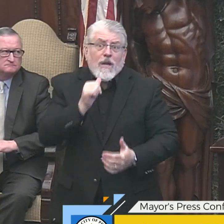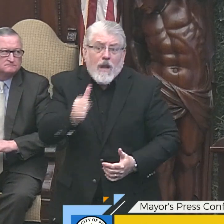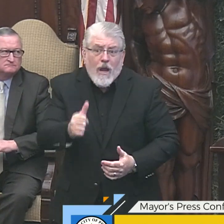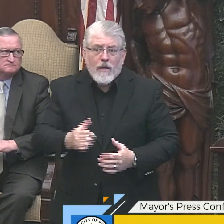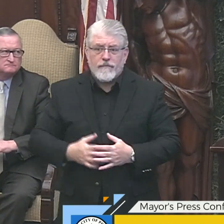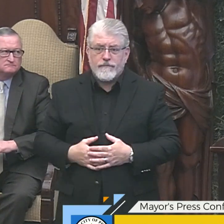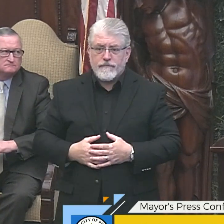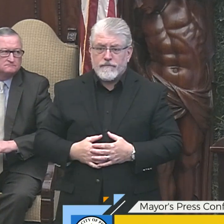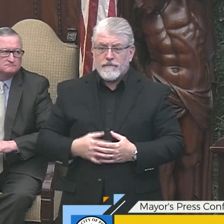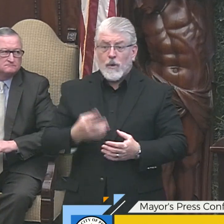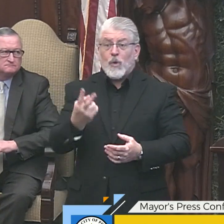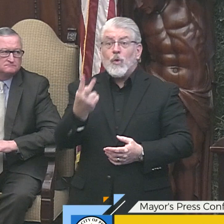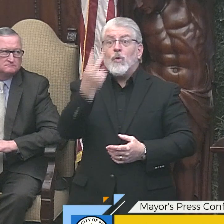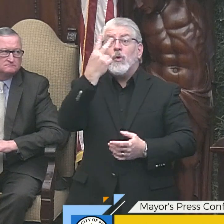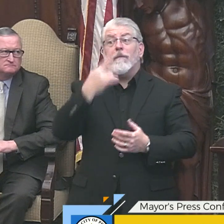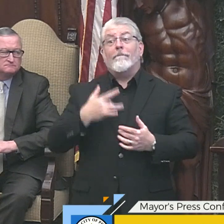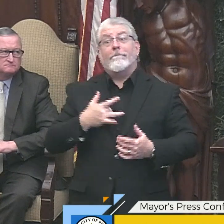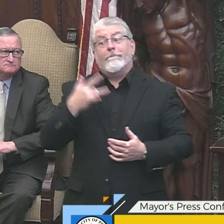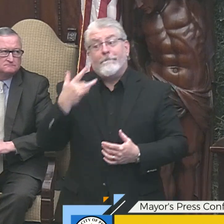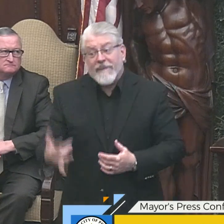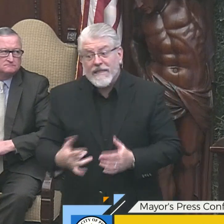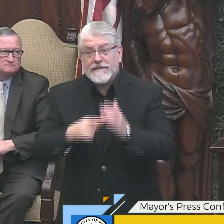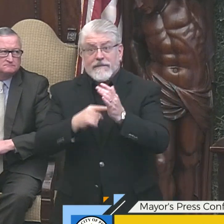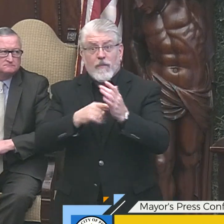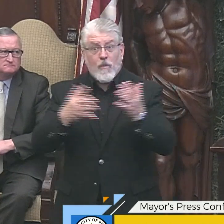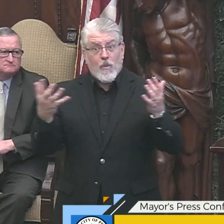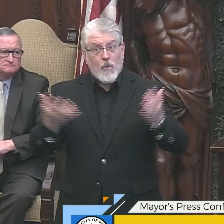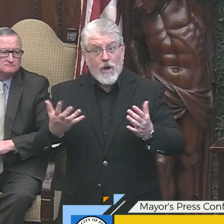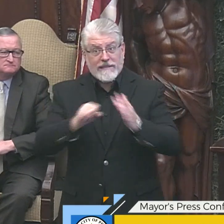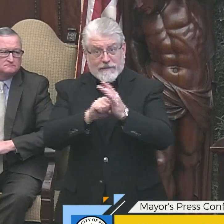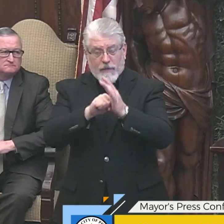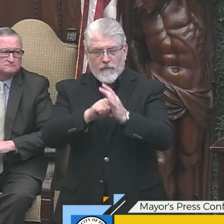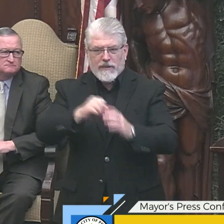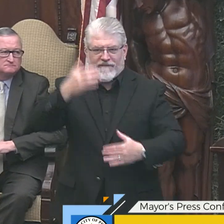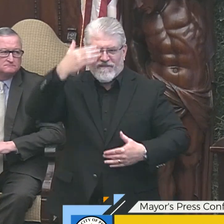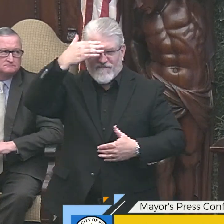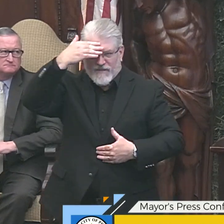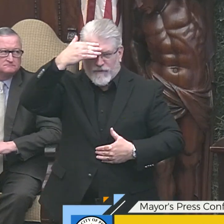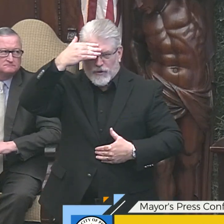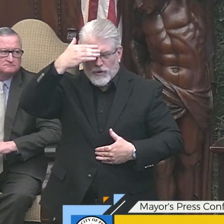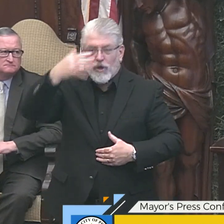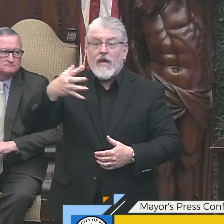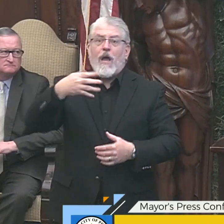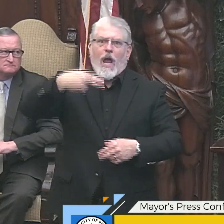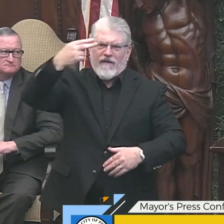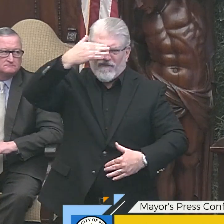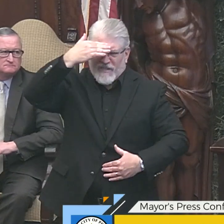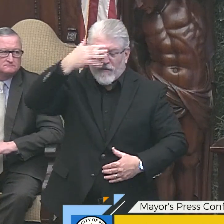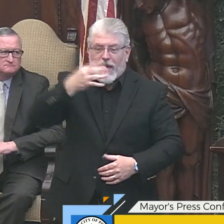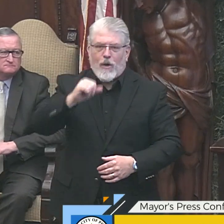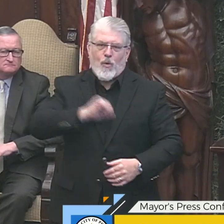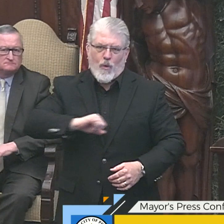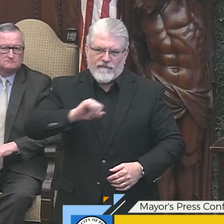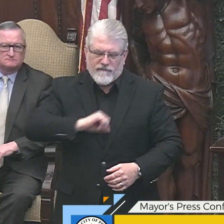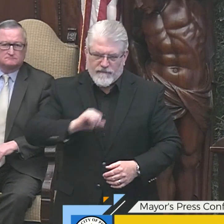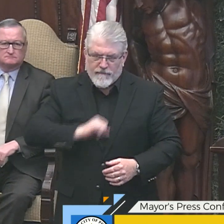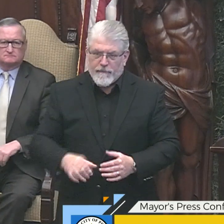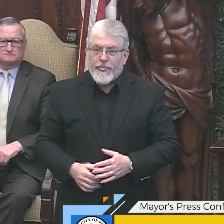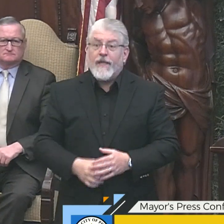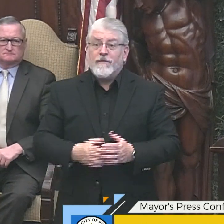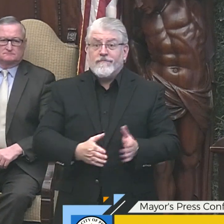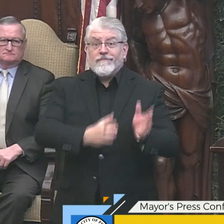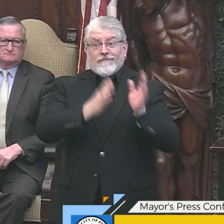cough. A large study done in China about all the people who had this infection, about 70% had a fever, about 70% had a